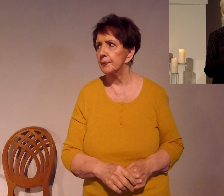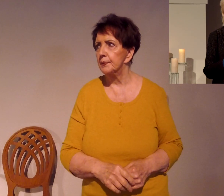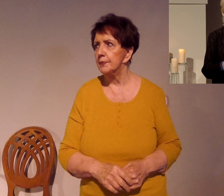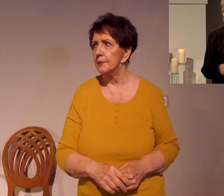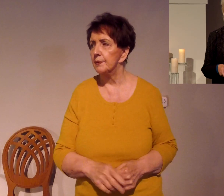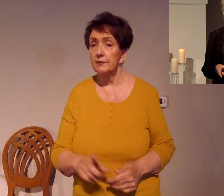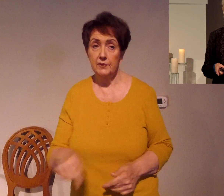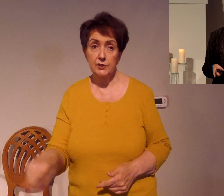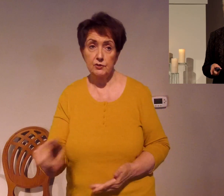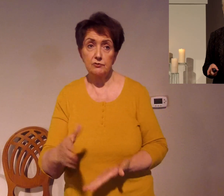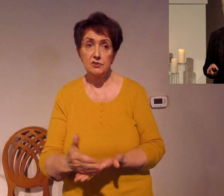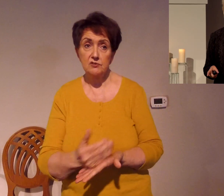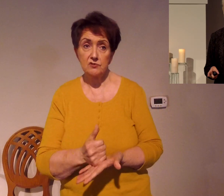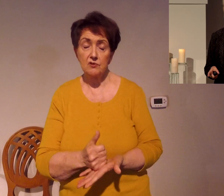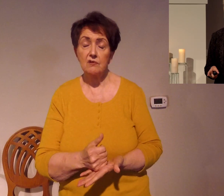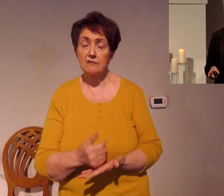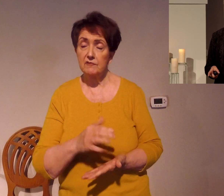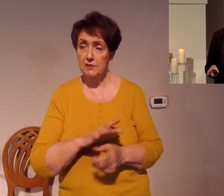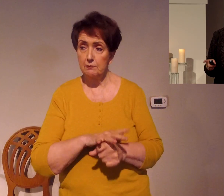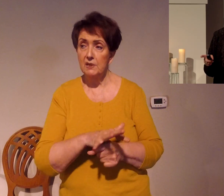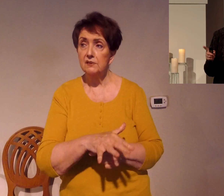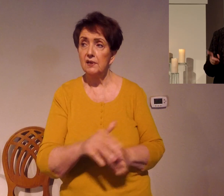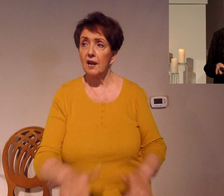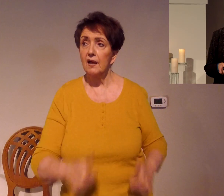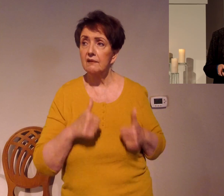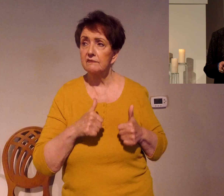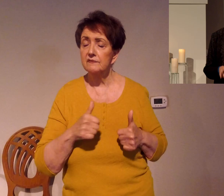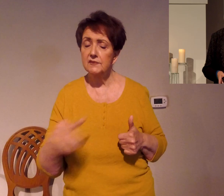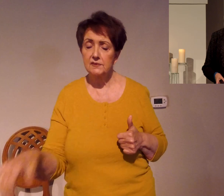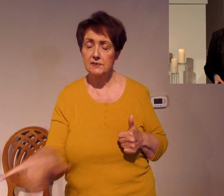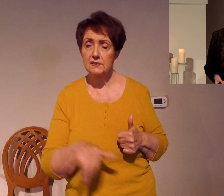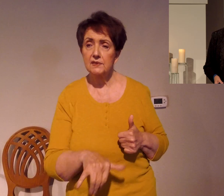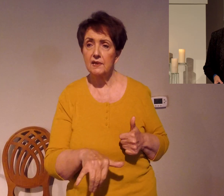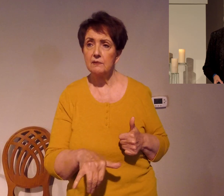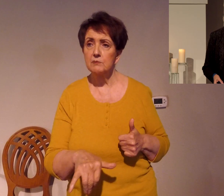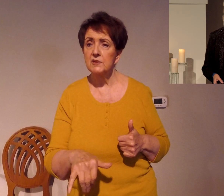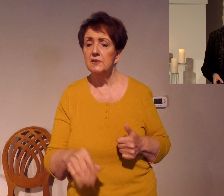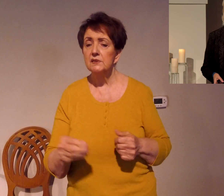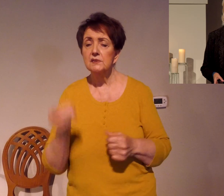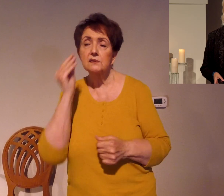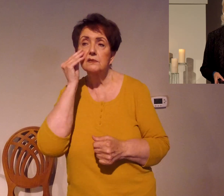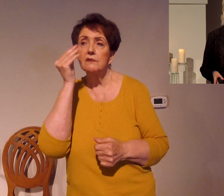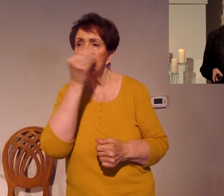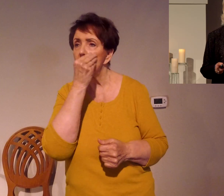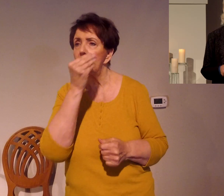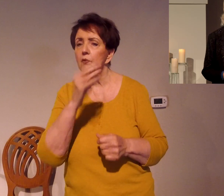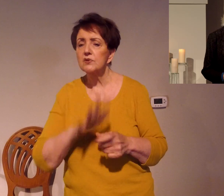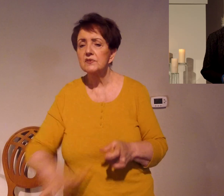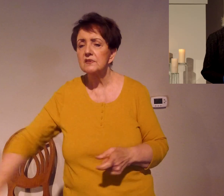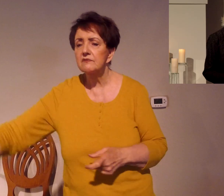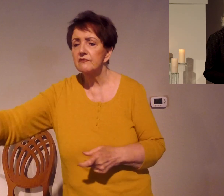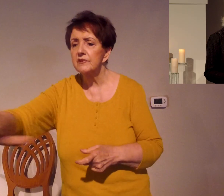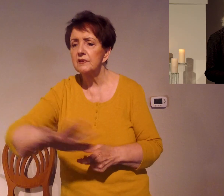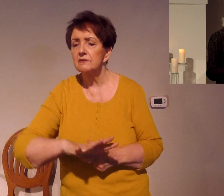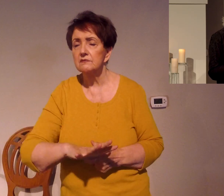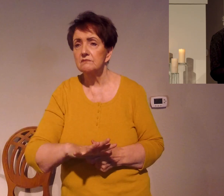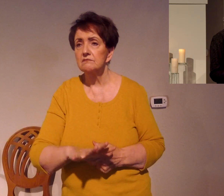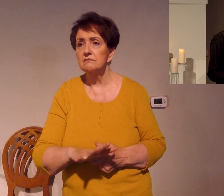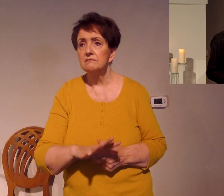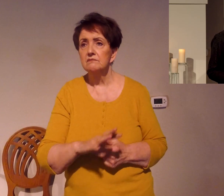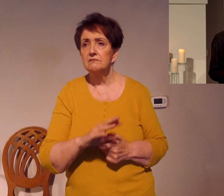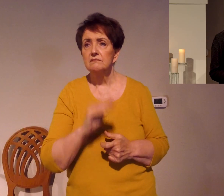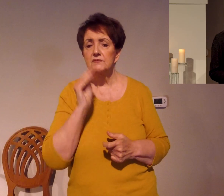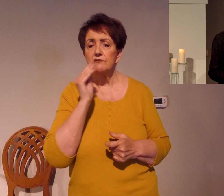And you deserve that abundant life just as much as the lilies in the field, as the flowers